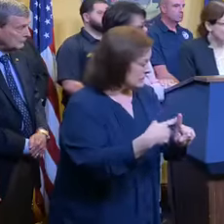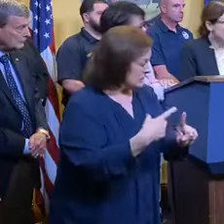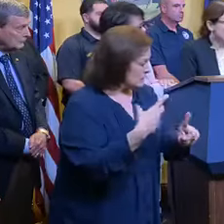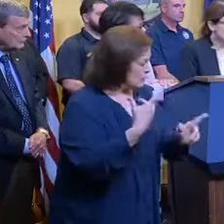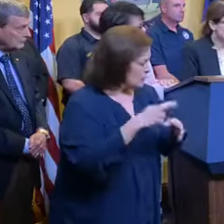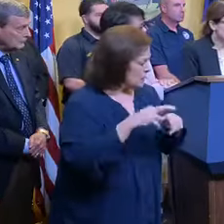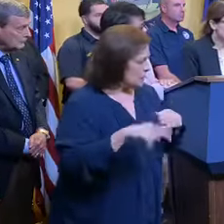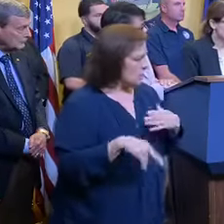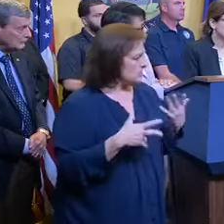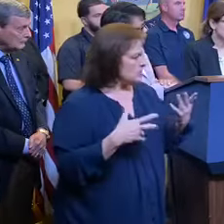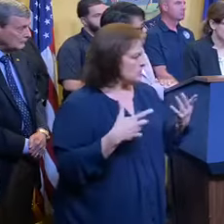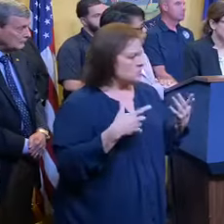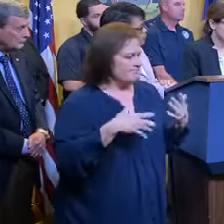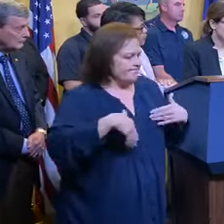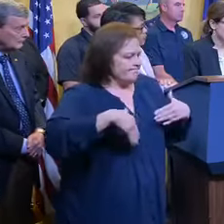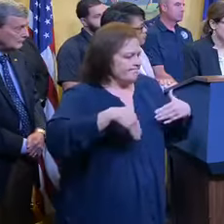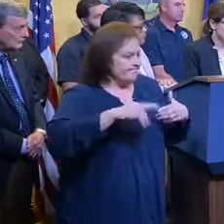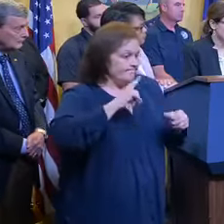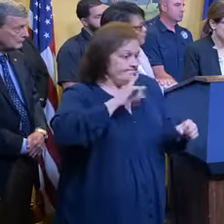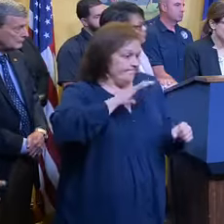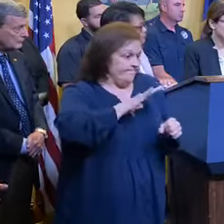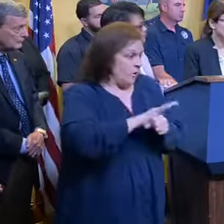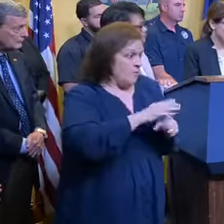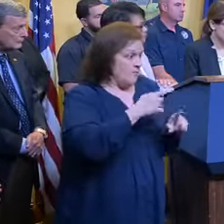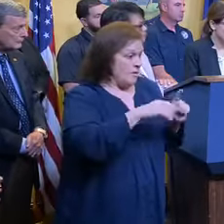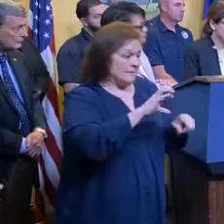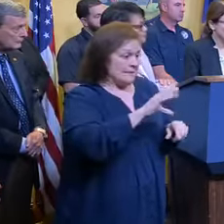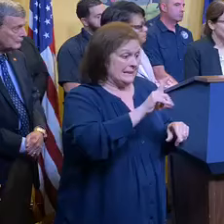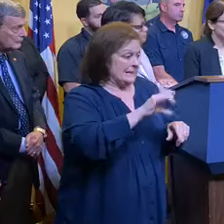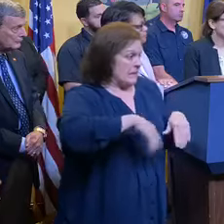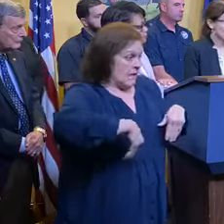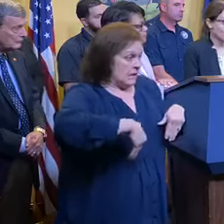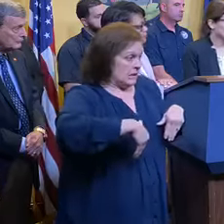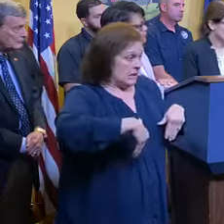have not heard that any have been confirmed by the CDC yet.